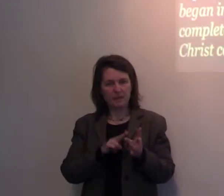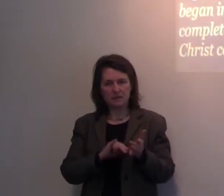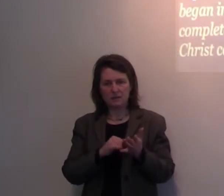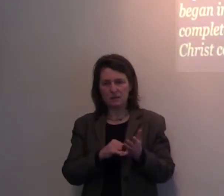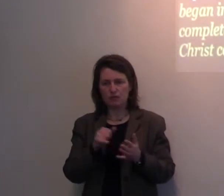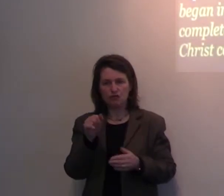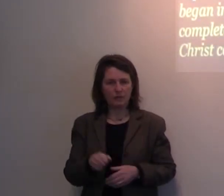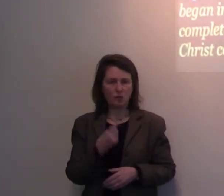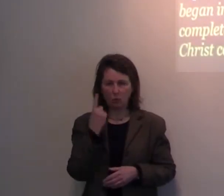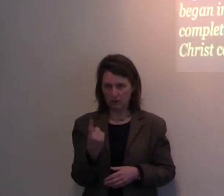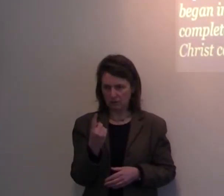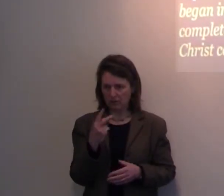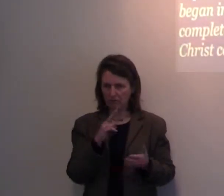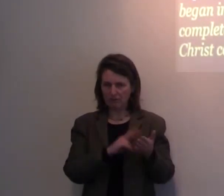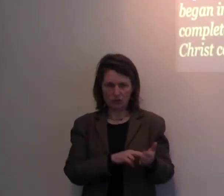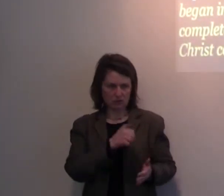chapter 1, verse 6.